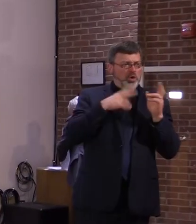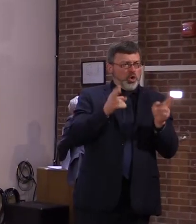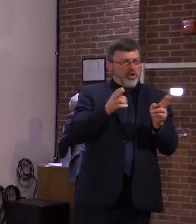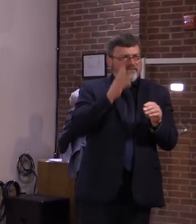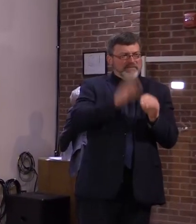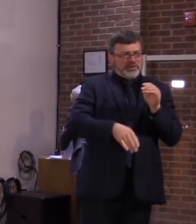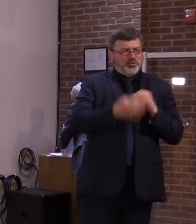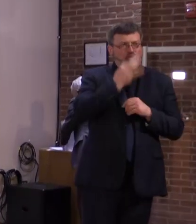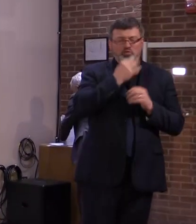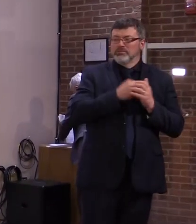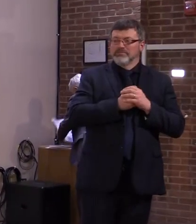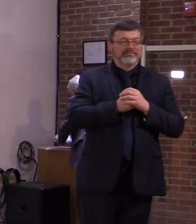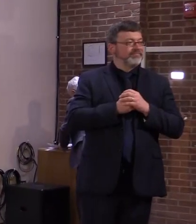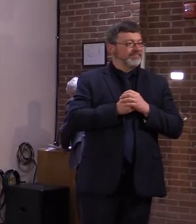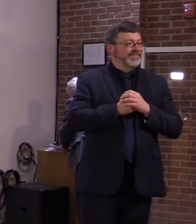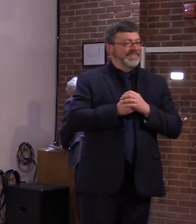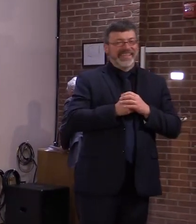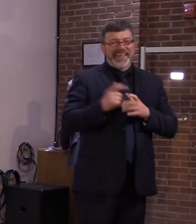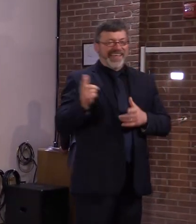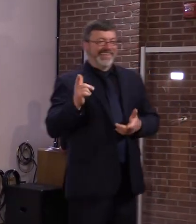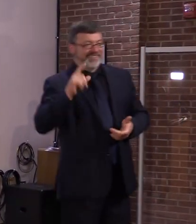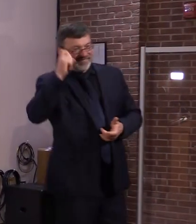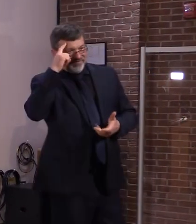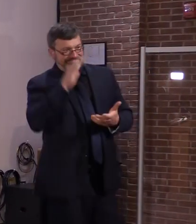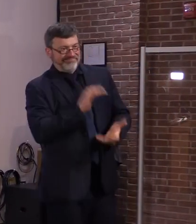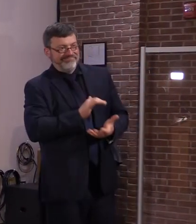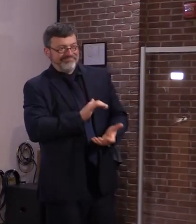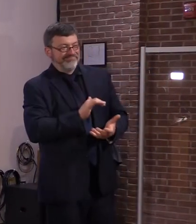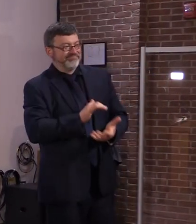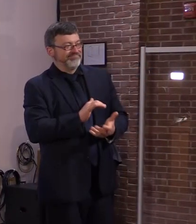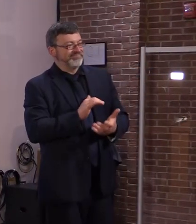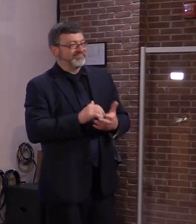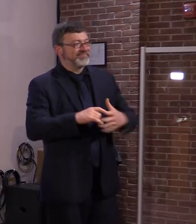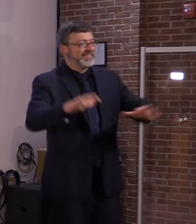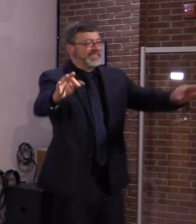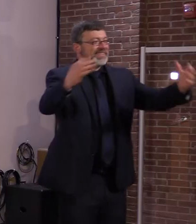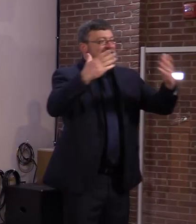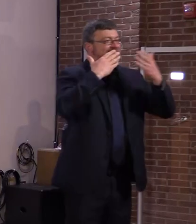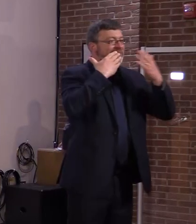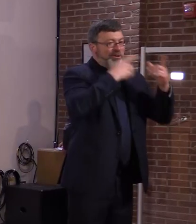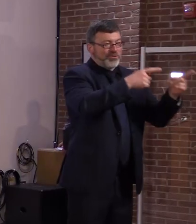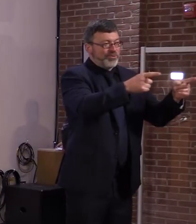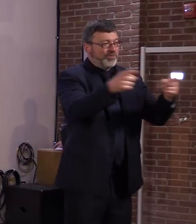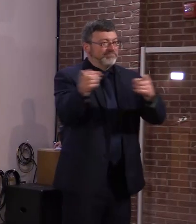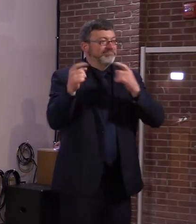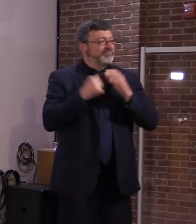Well, thank you very much, Andrew, for that. With that, in record time,